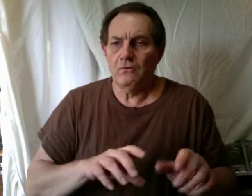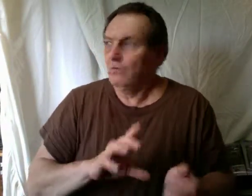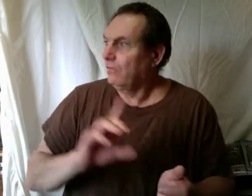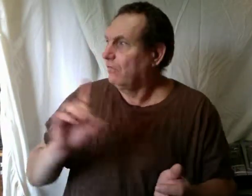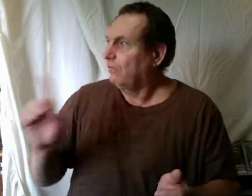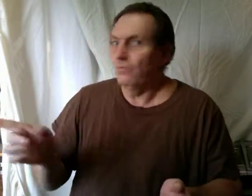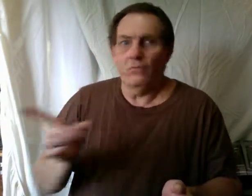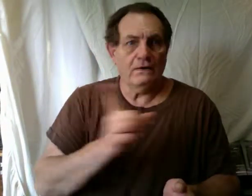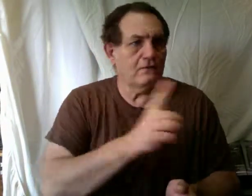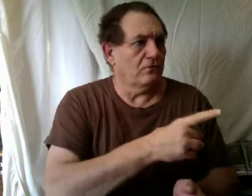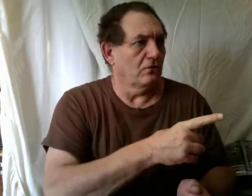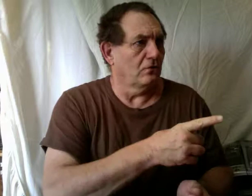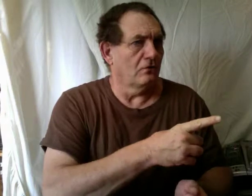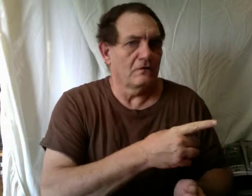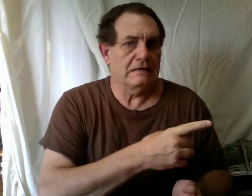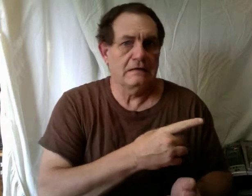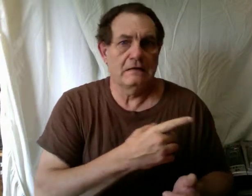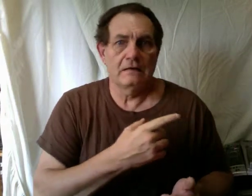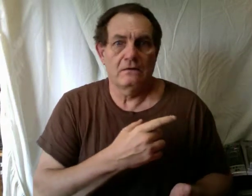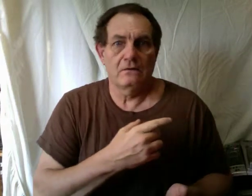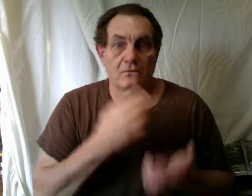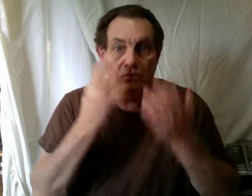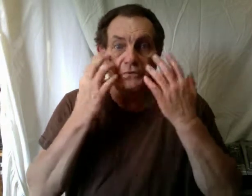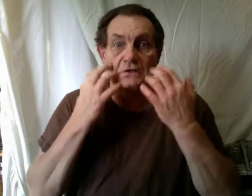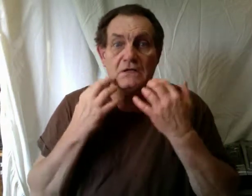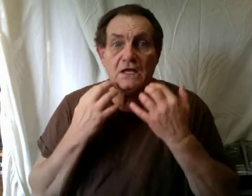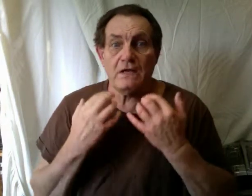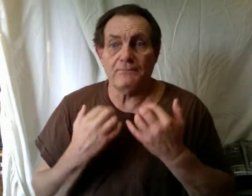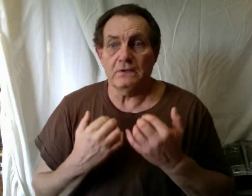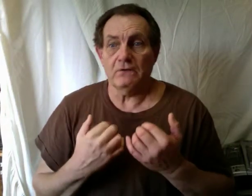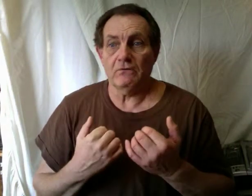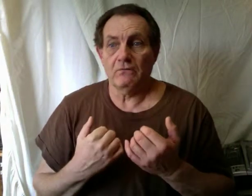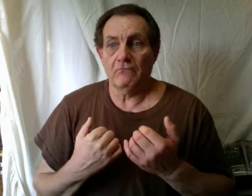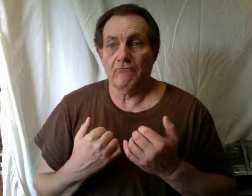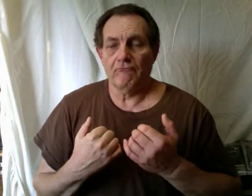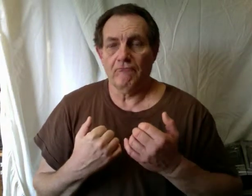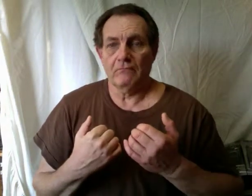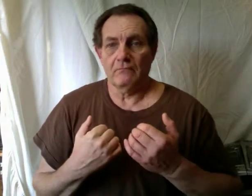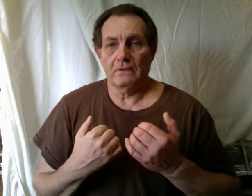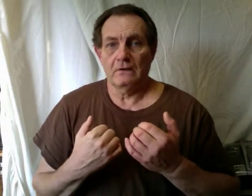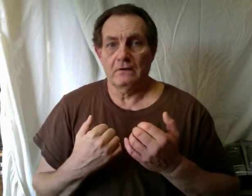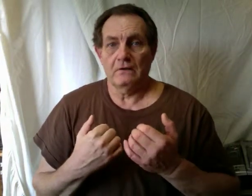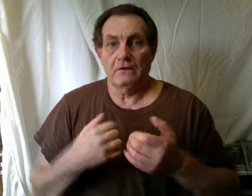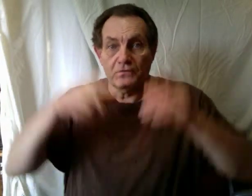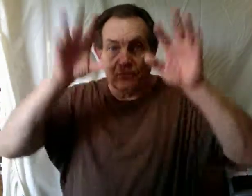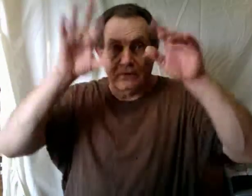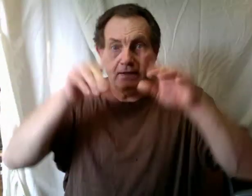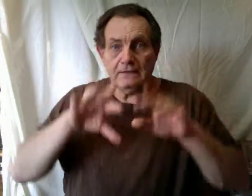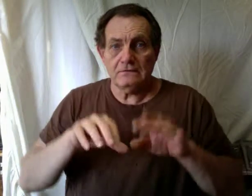One of you will be unhappy. If it rains,